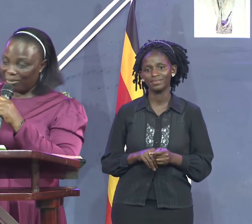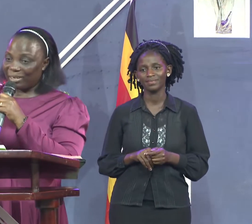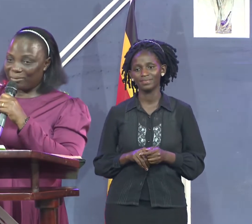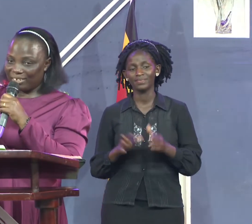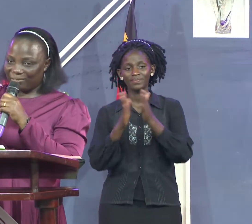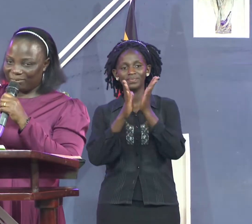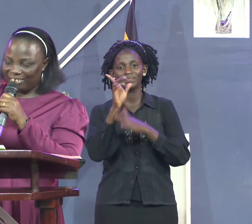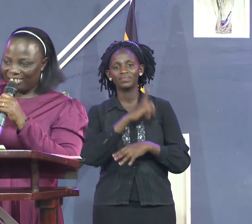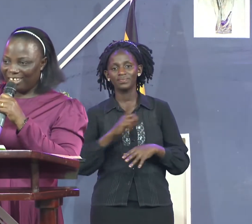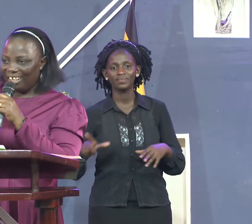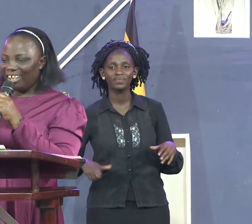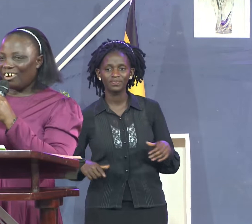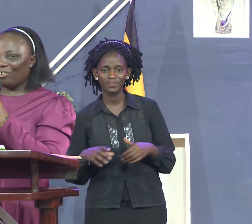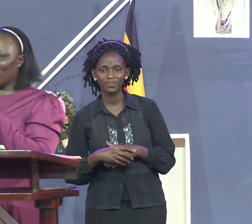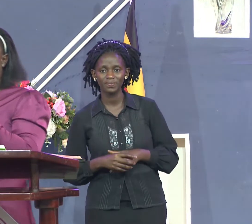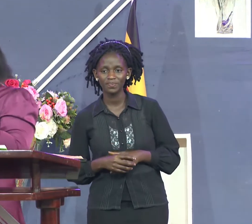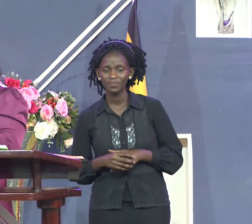them. Praise the